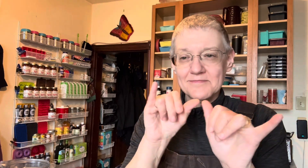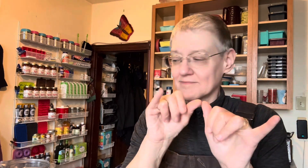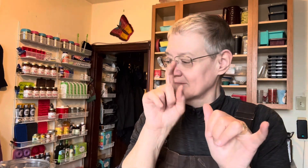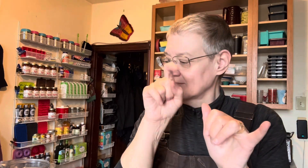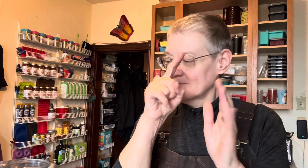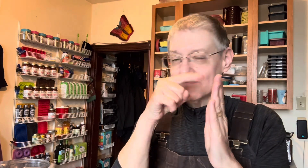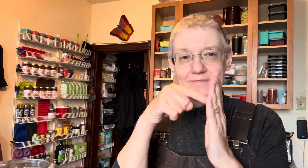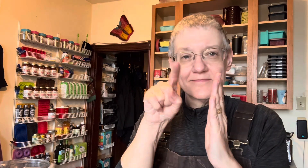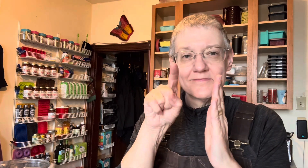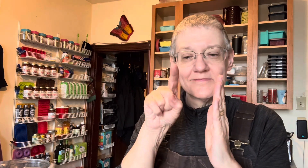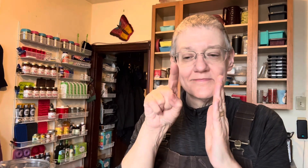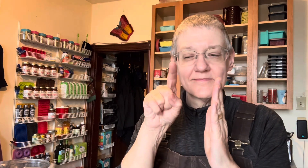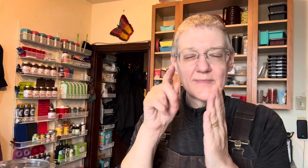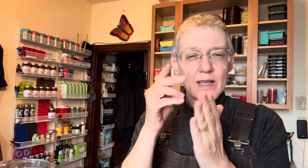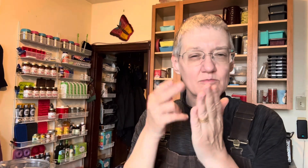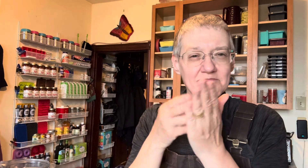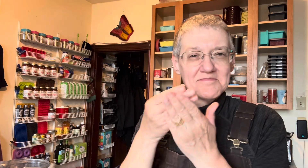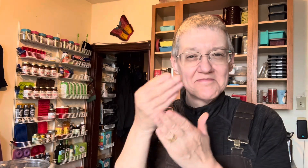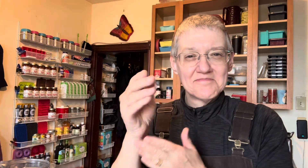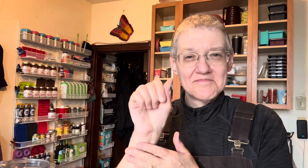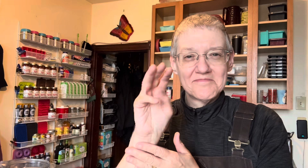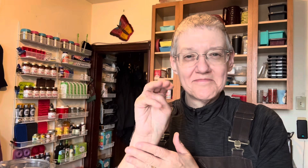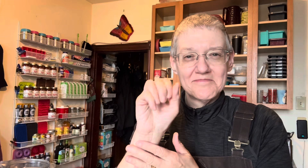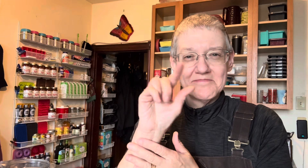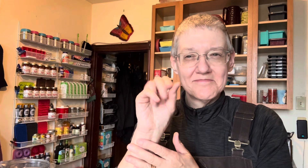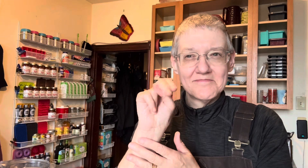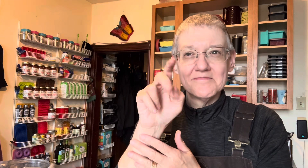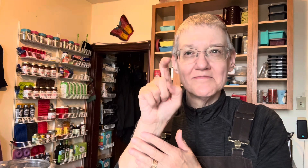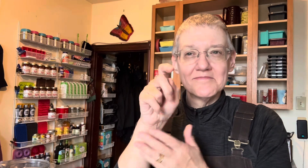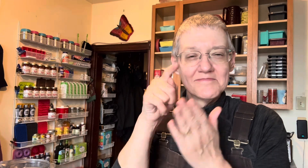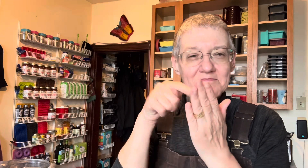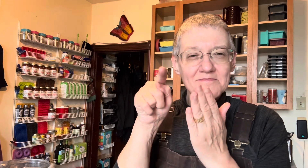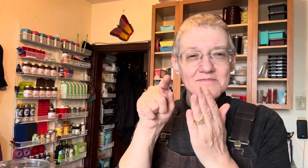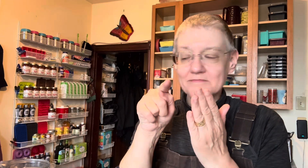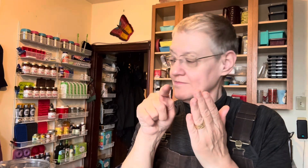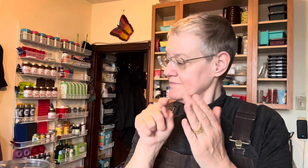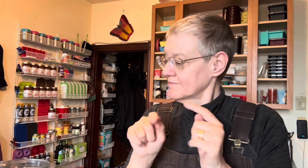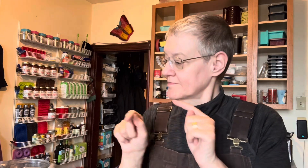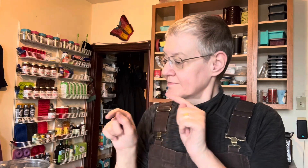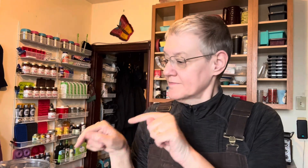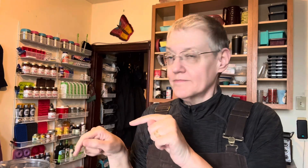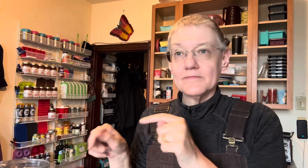I'm not sure the size. I need to check. I probably bought it on Amazon. Let me check on that.